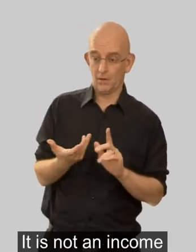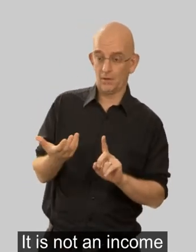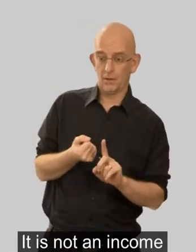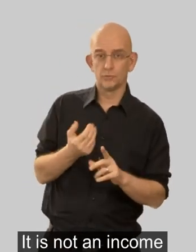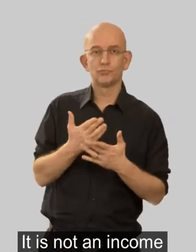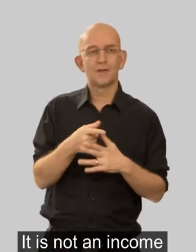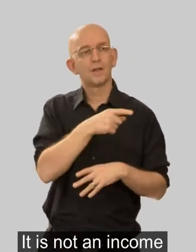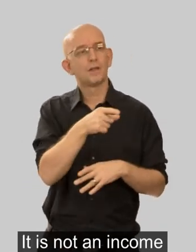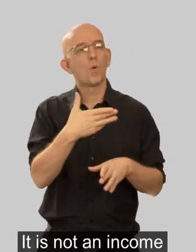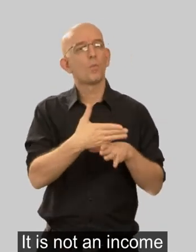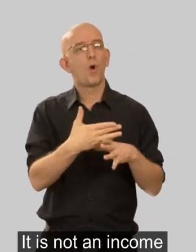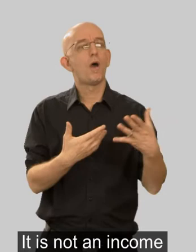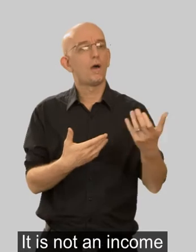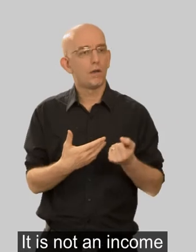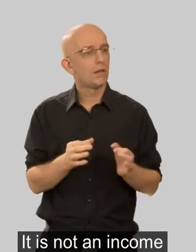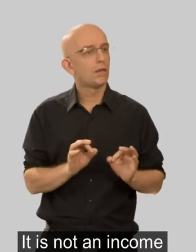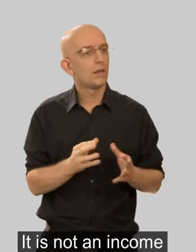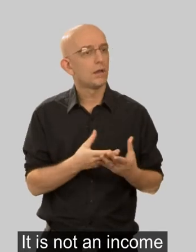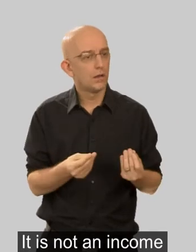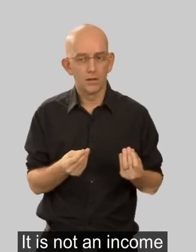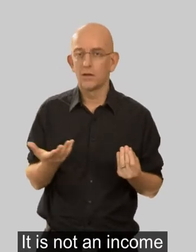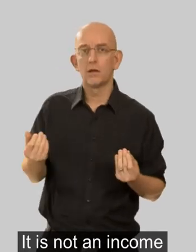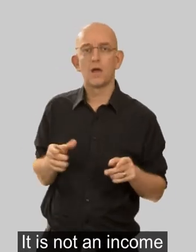It is not an income replacement benefit.